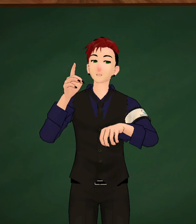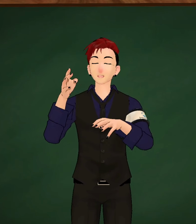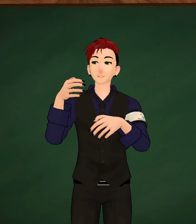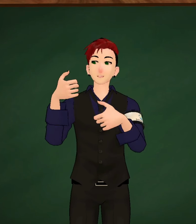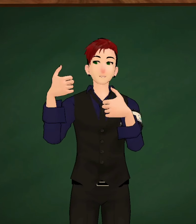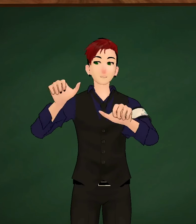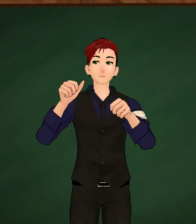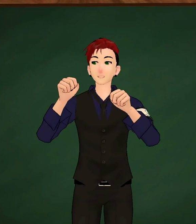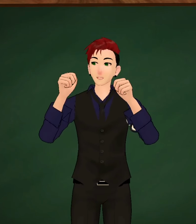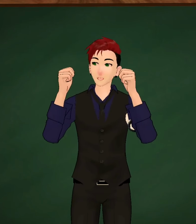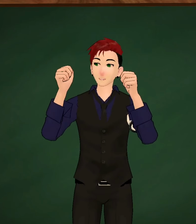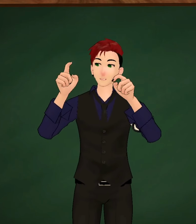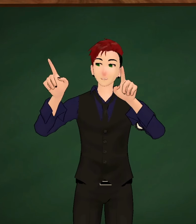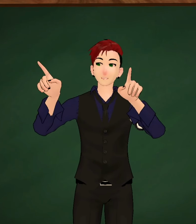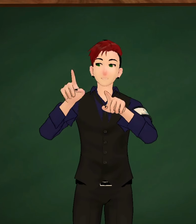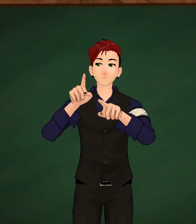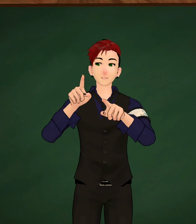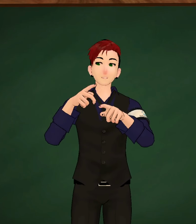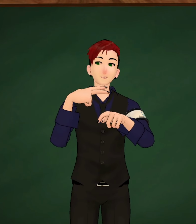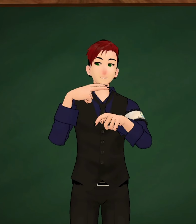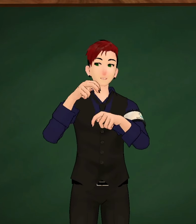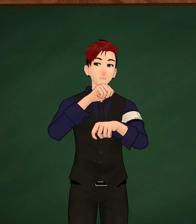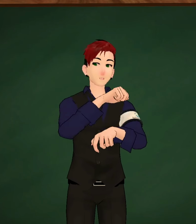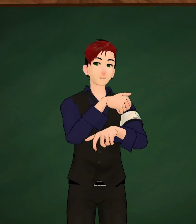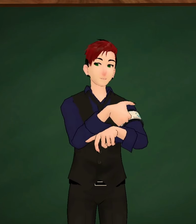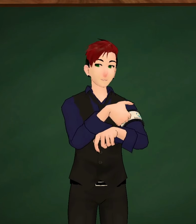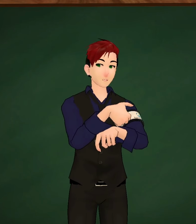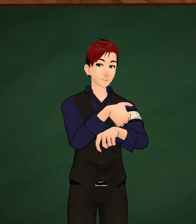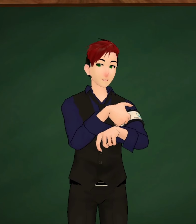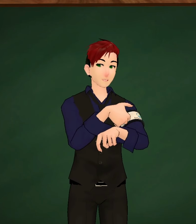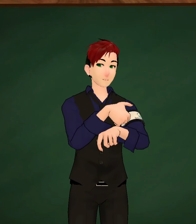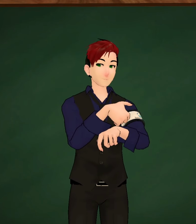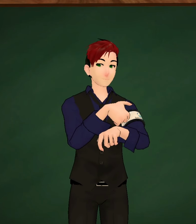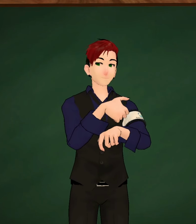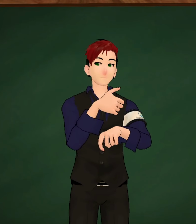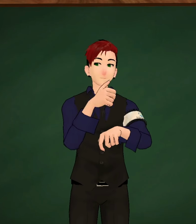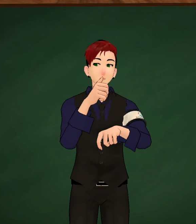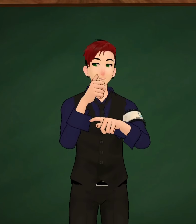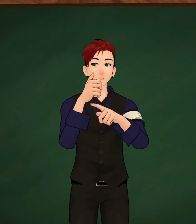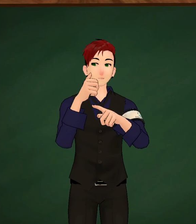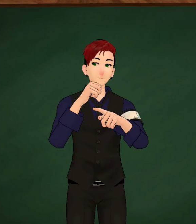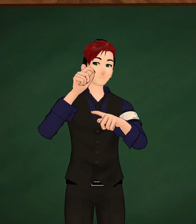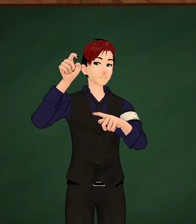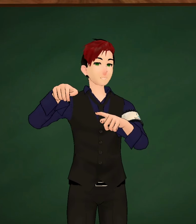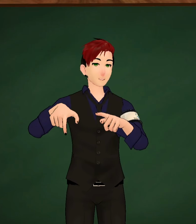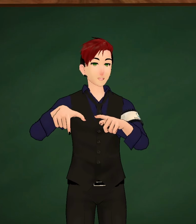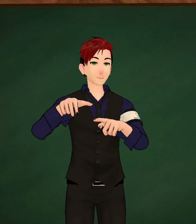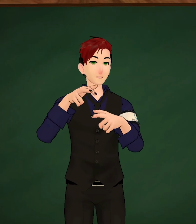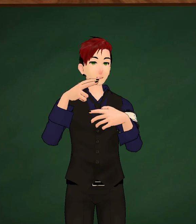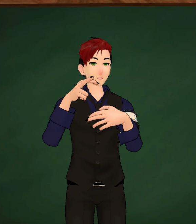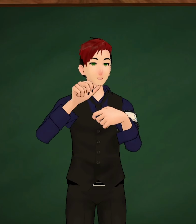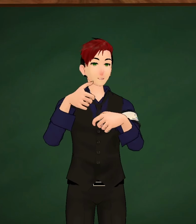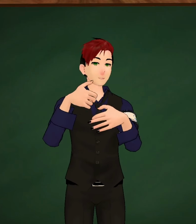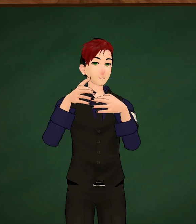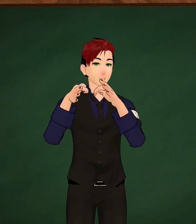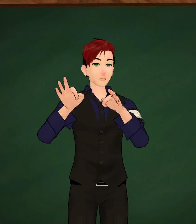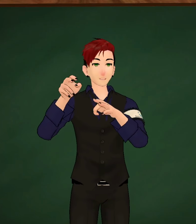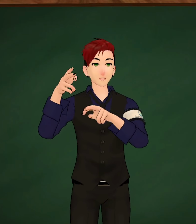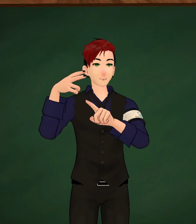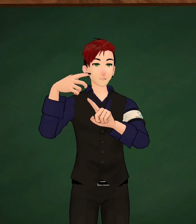have a hearing person trying to teach as a voice of authority who should not be a voice of authority on a language that